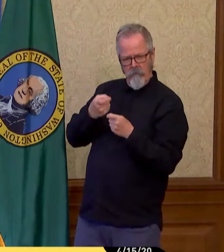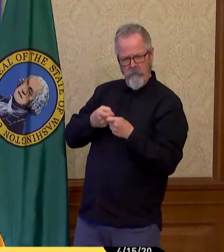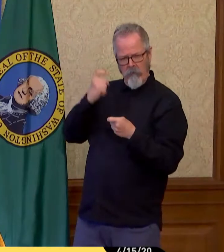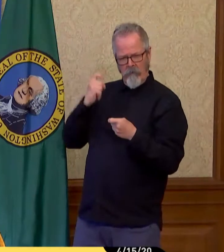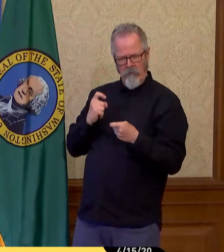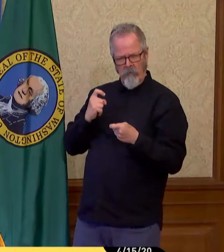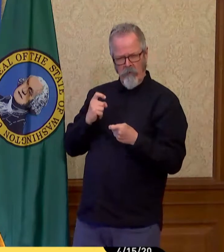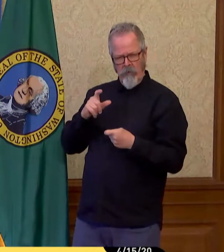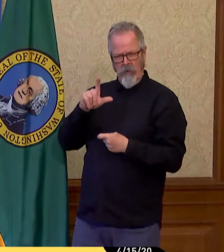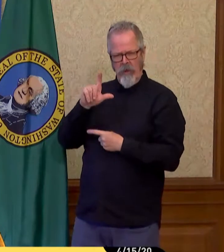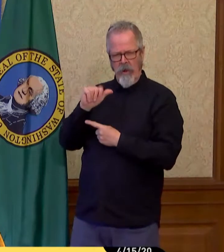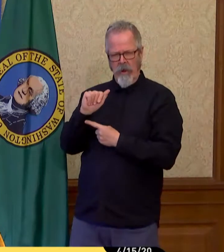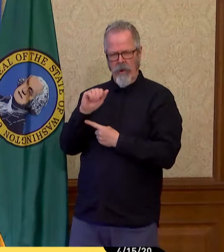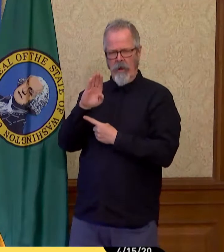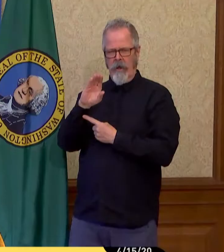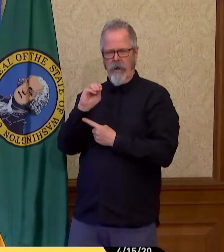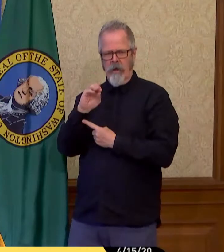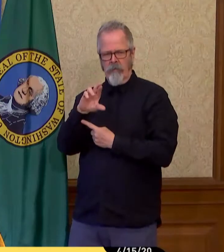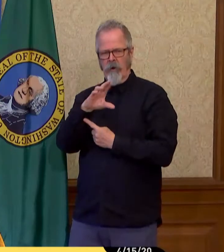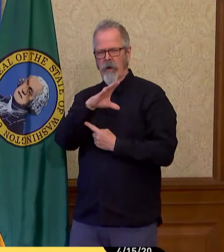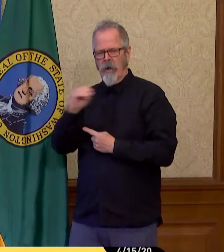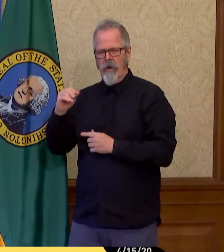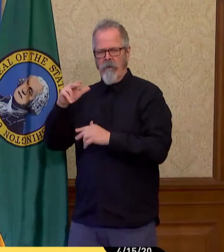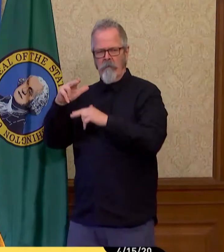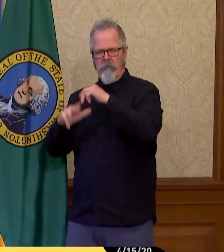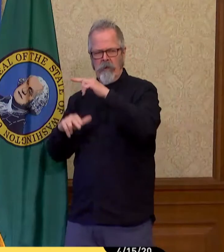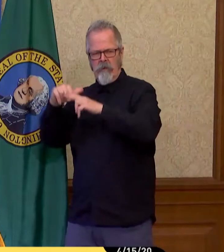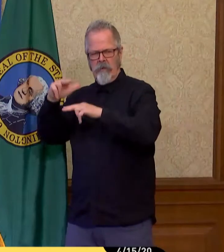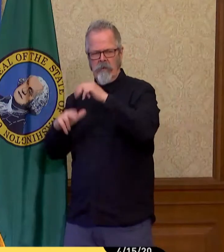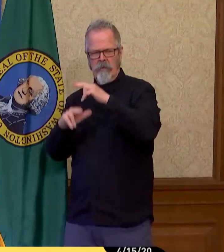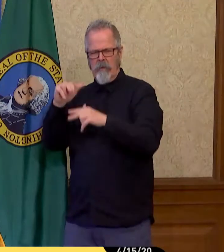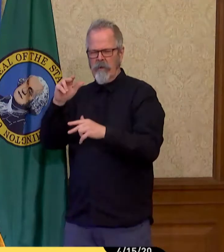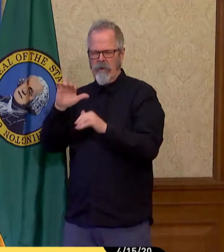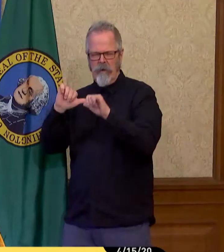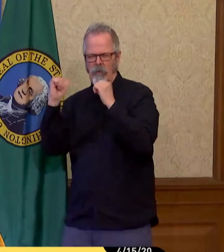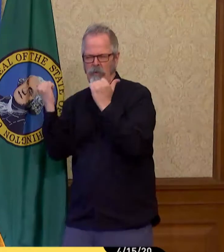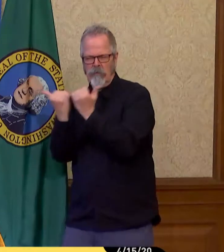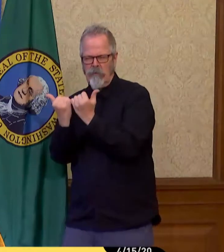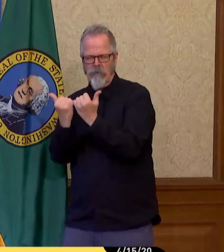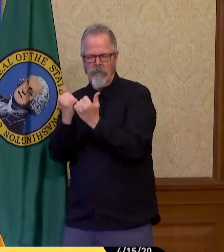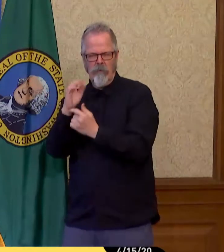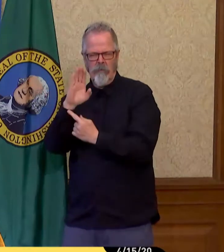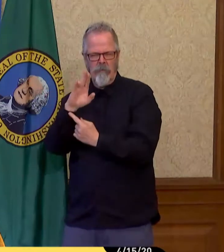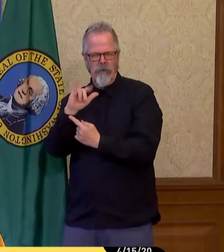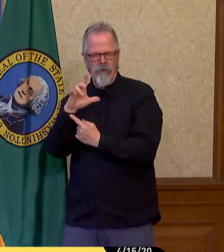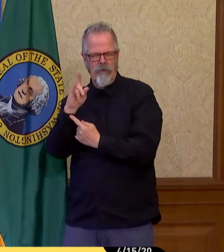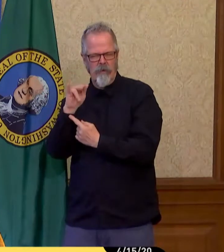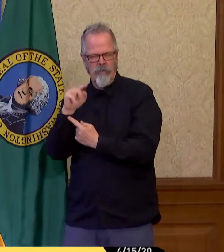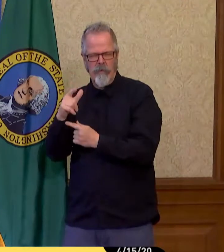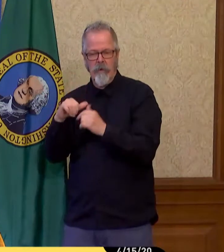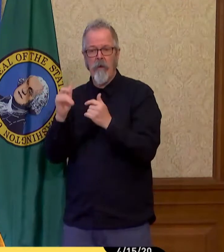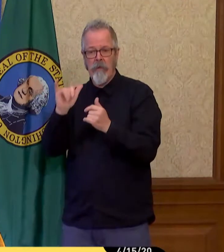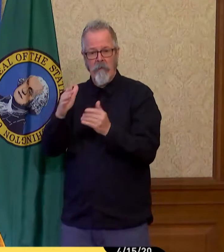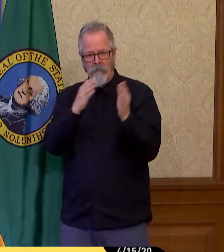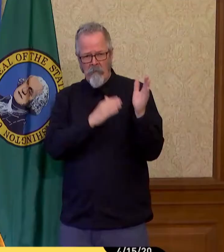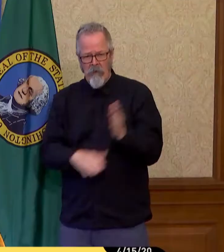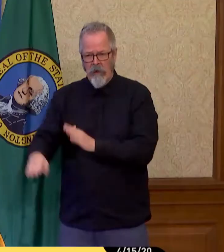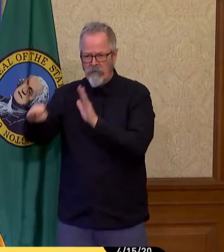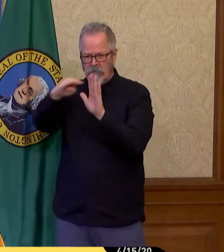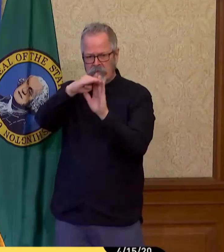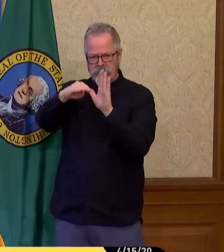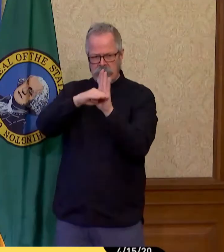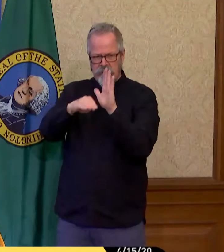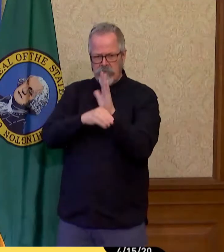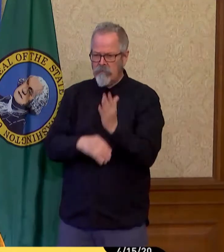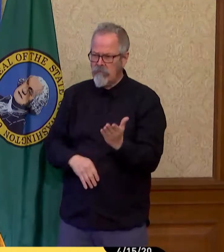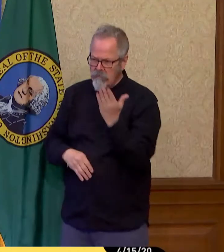industry. I wondered if you had seen it, and are you ready to, and do you think you can live with and accept their plan and approach?